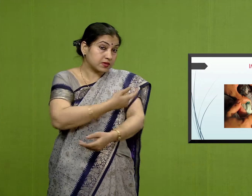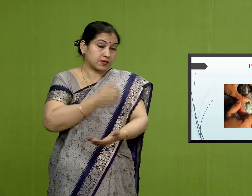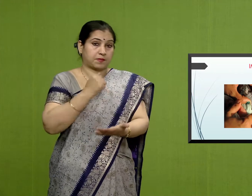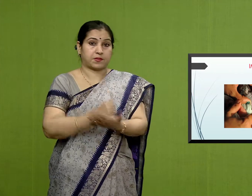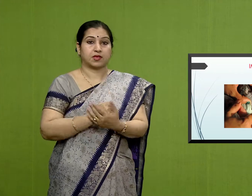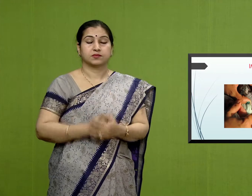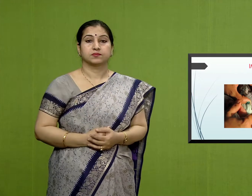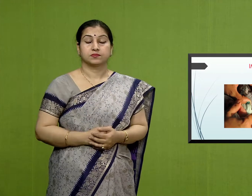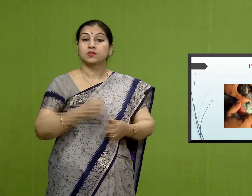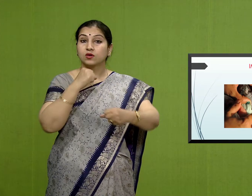Government of India.